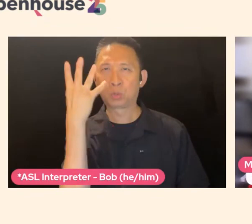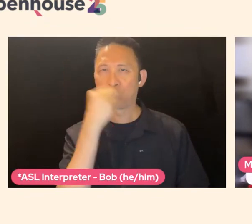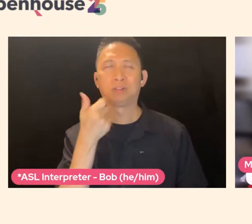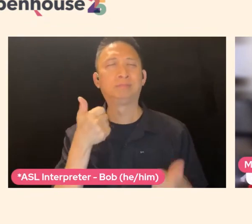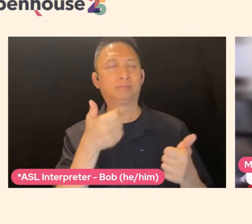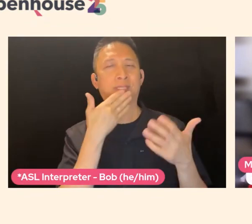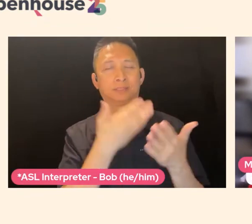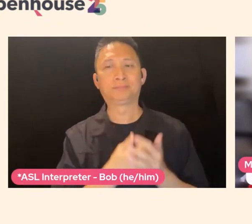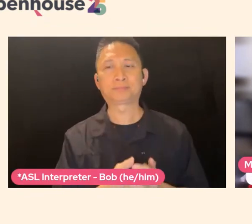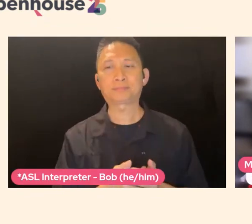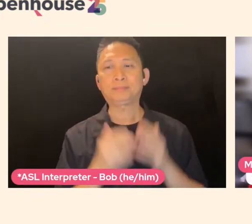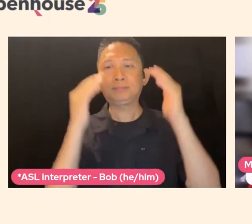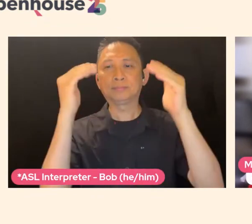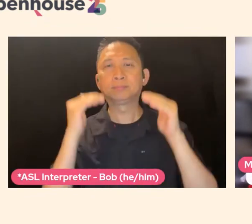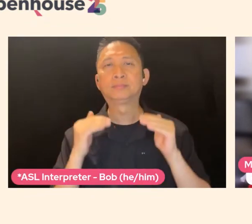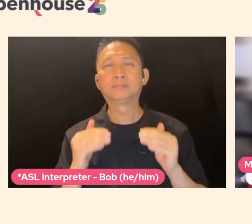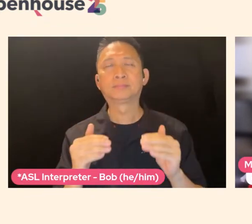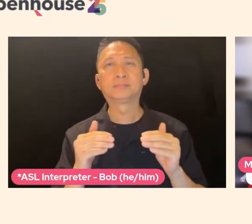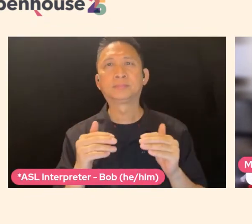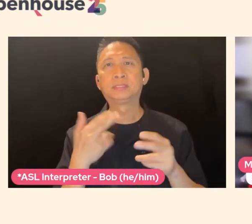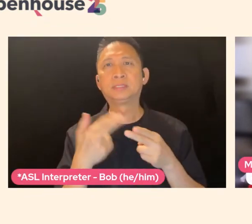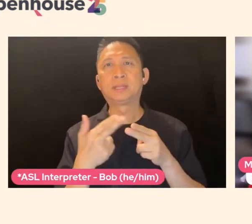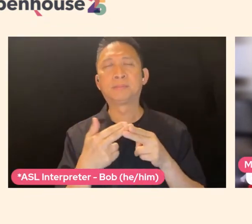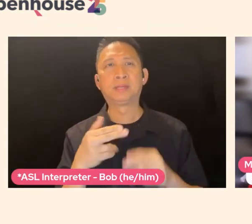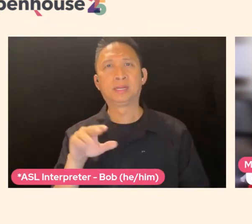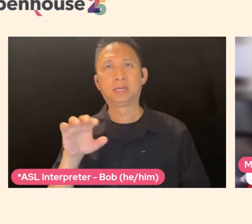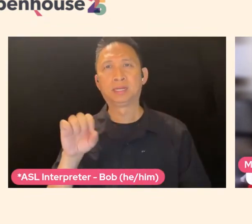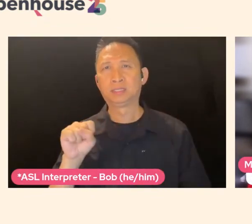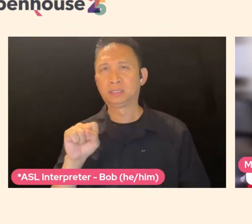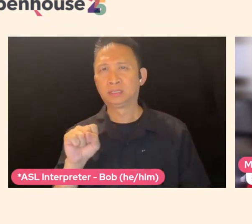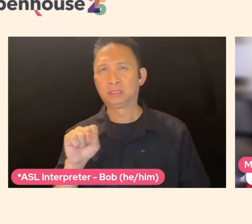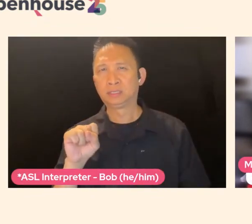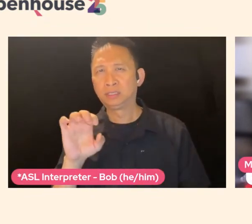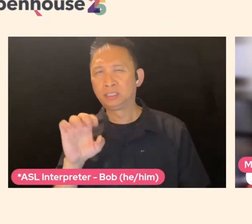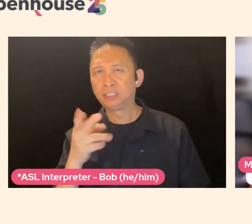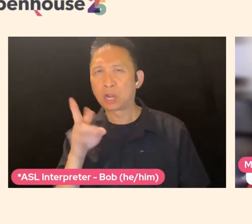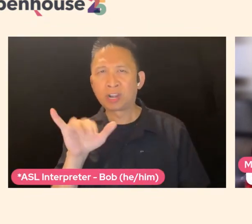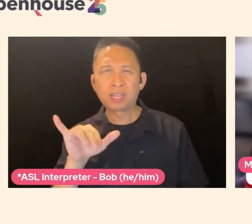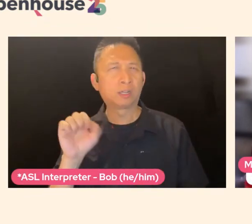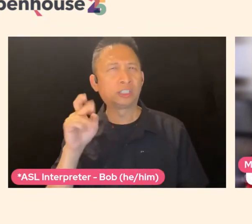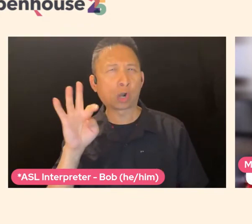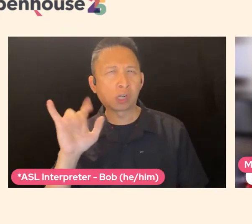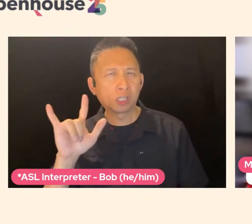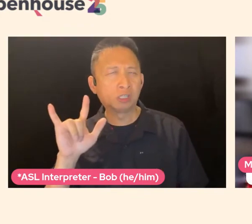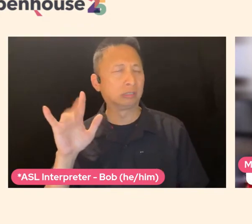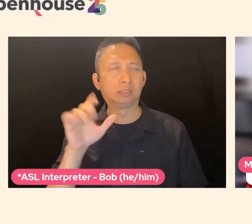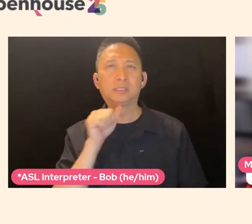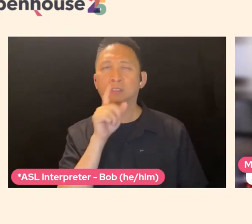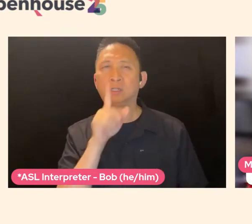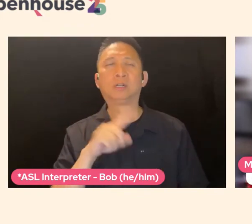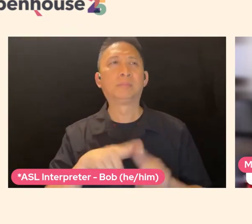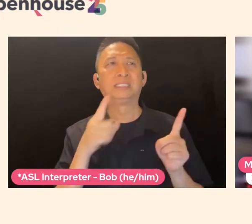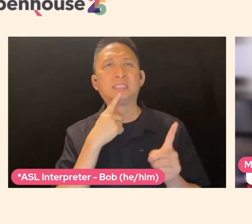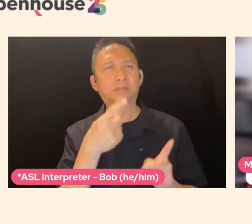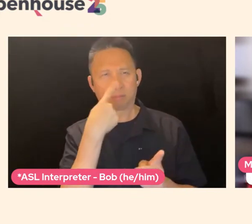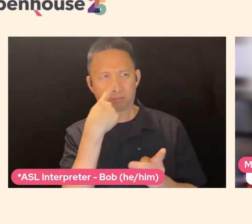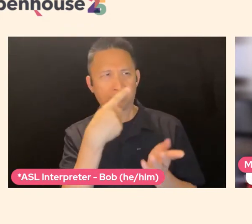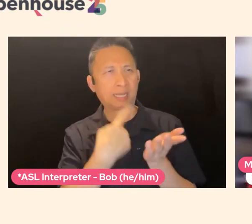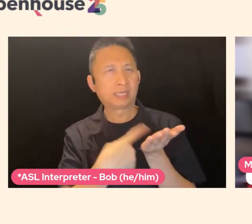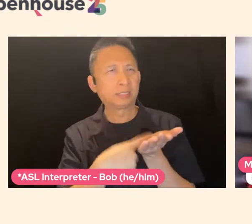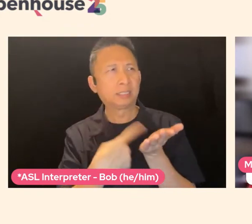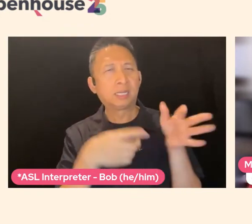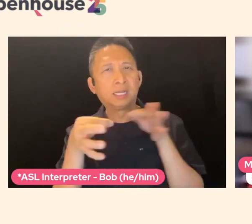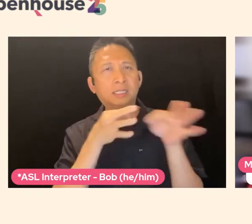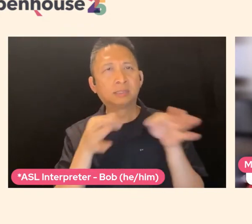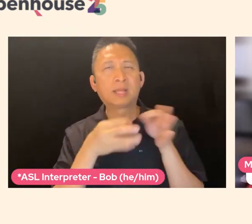Someone named, I believe, Sherry, or maybe Cheryl, asks, can you talk about your funding sources? We are trying to start